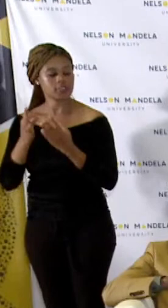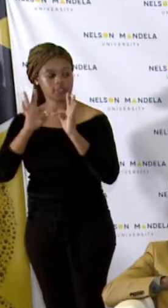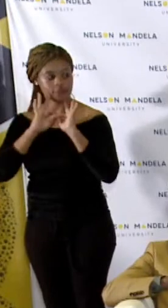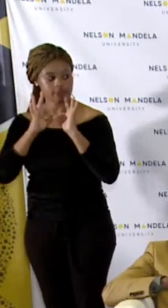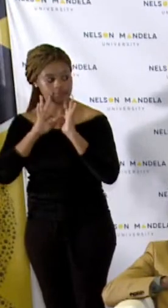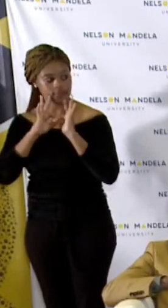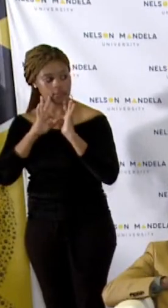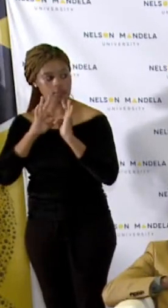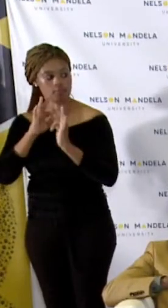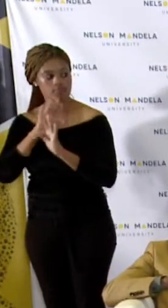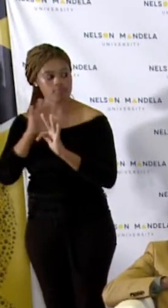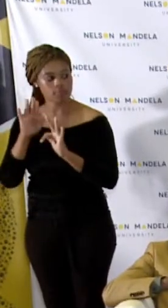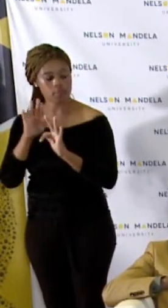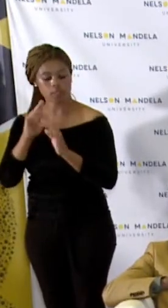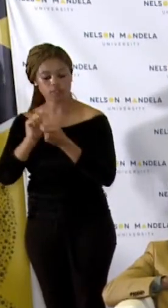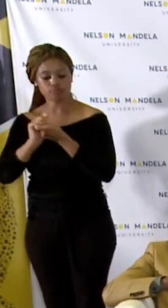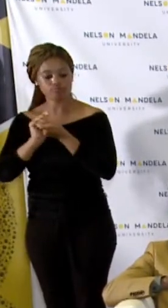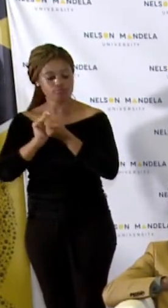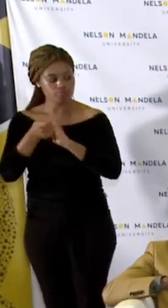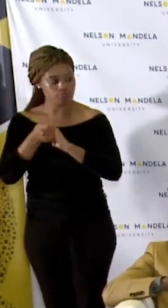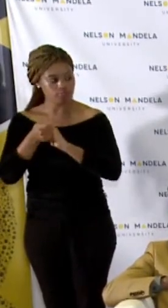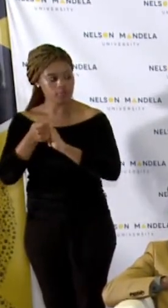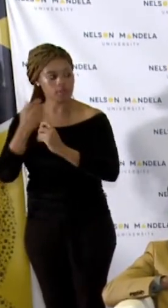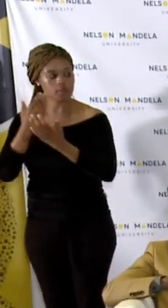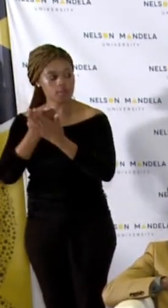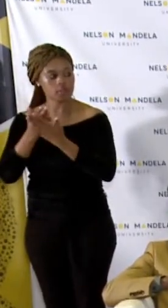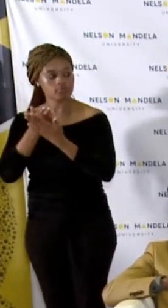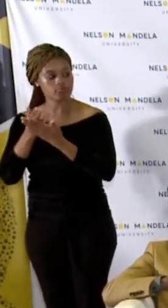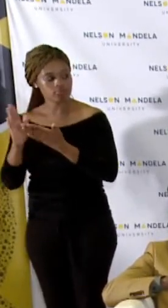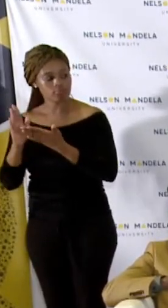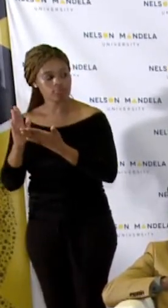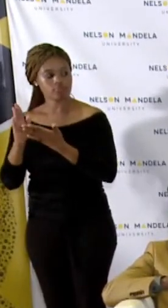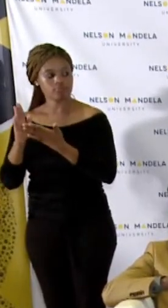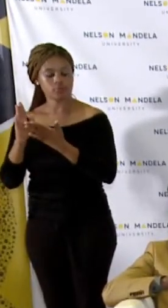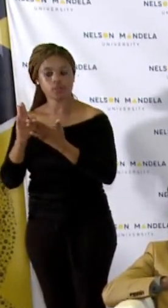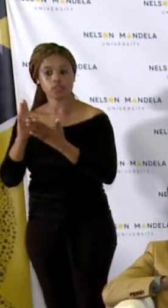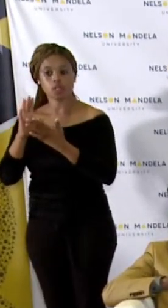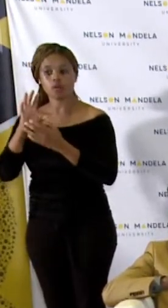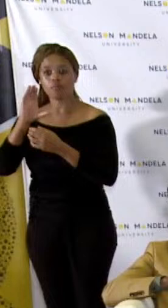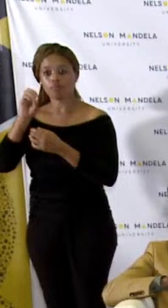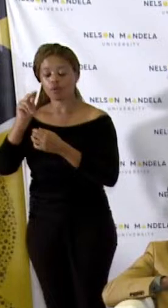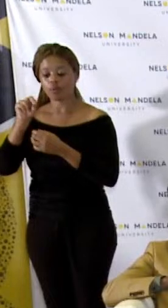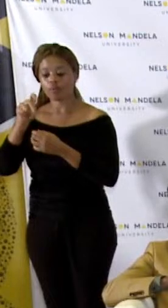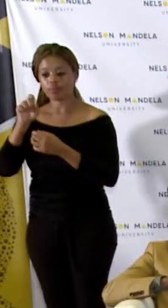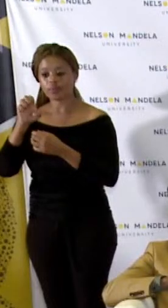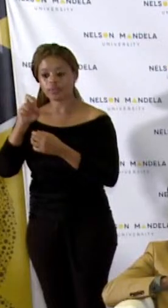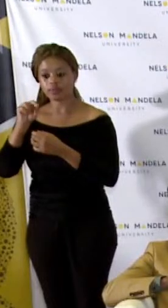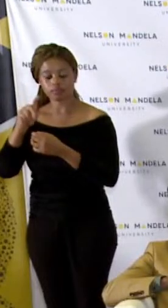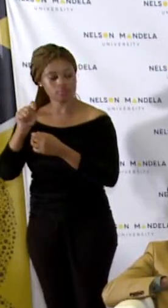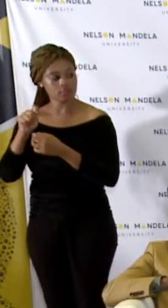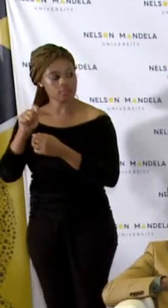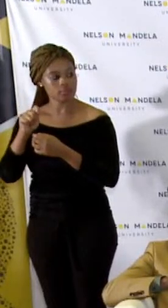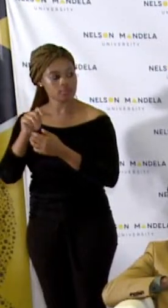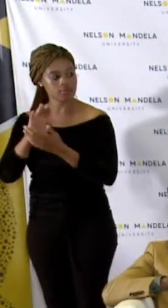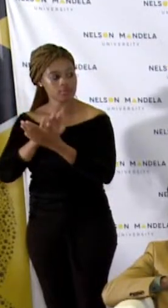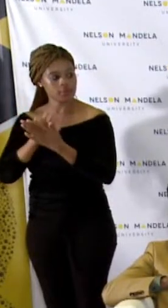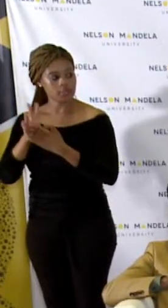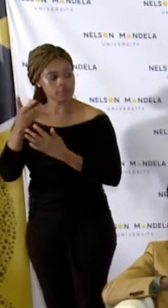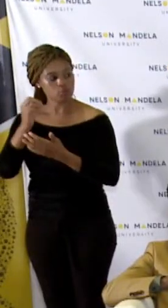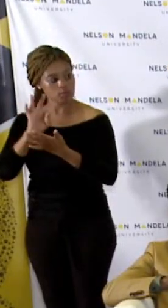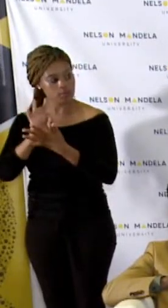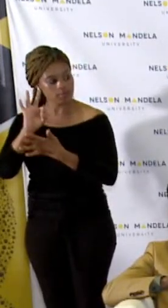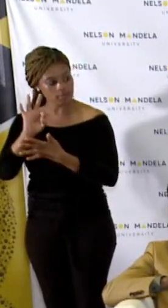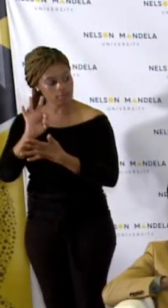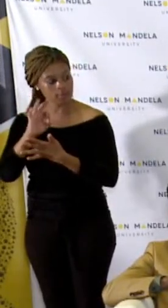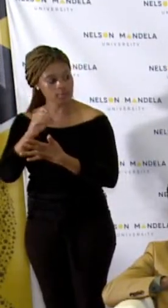Facebook made no move to change and take down the content or change its policies, even though it was warned from 2013.